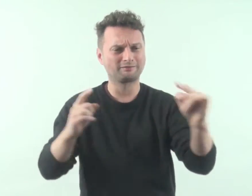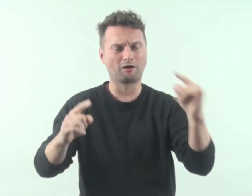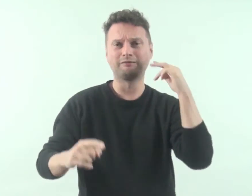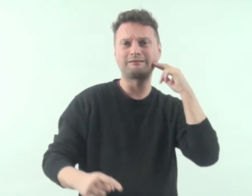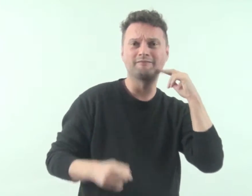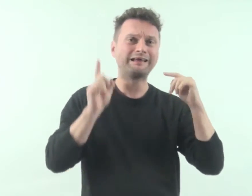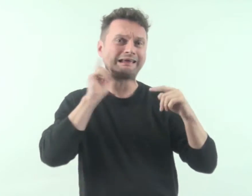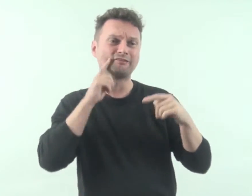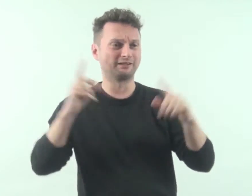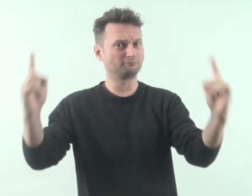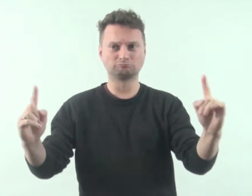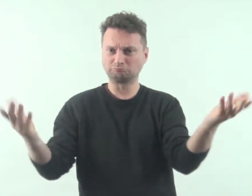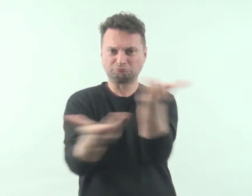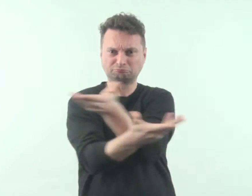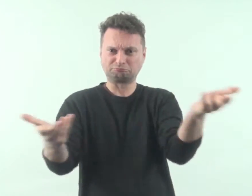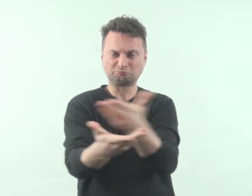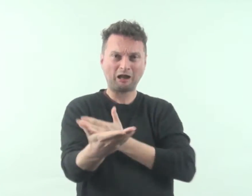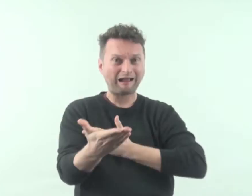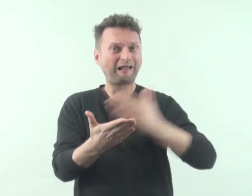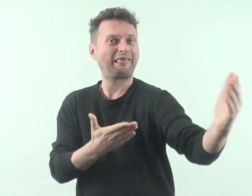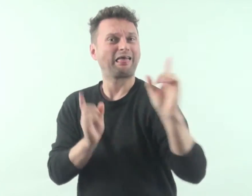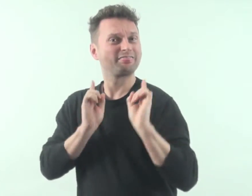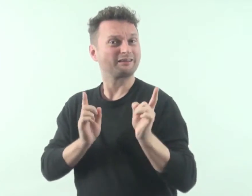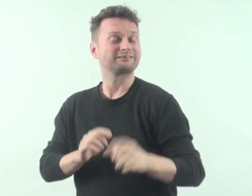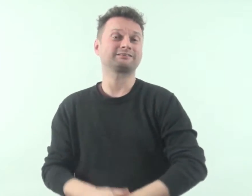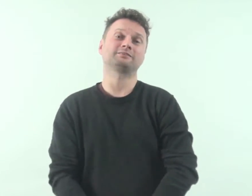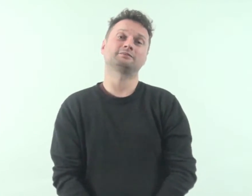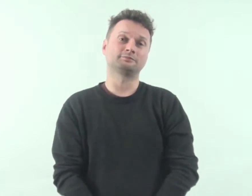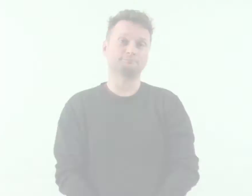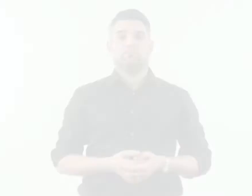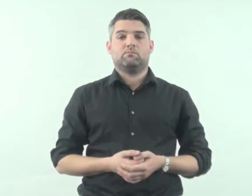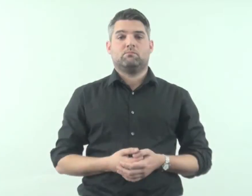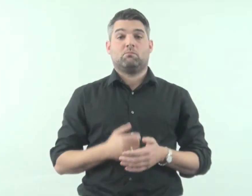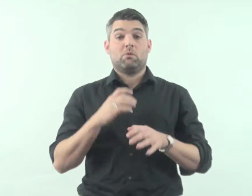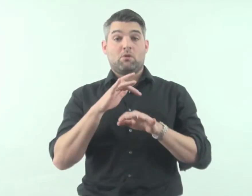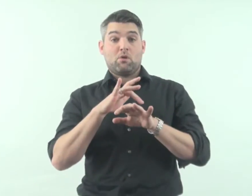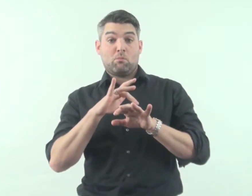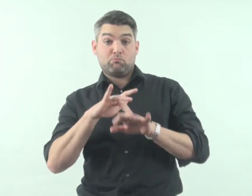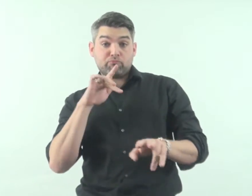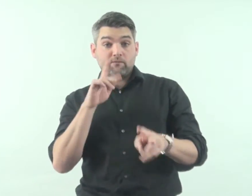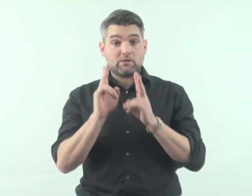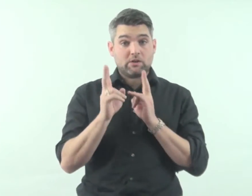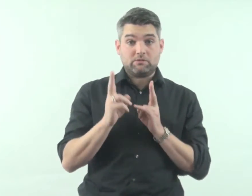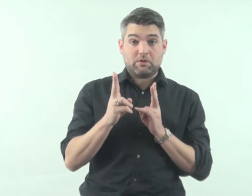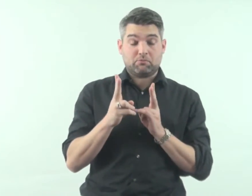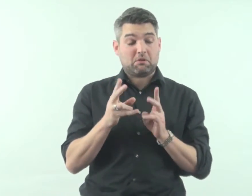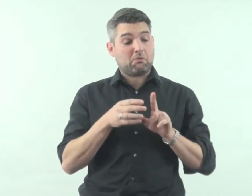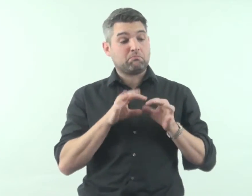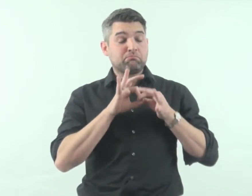need communication to be smooth and clear so all participants can communicate equally. Professional interpreters will often support